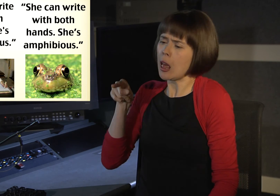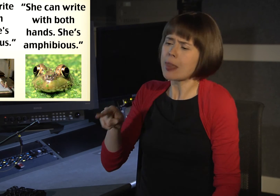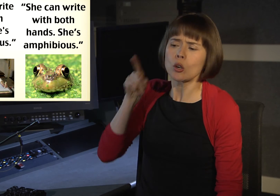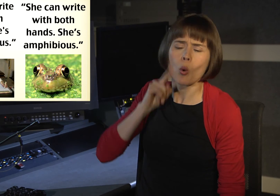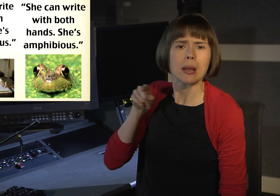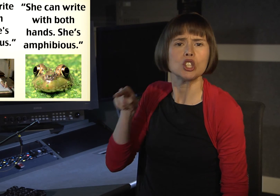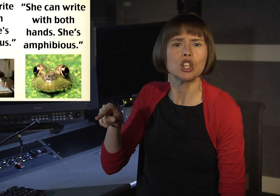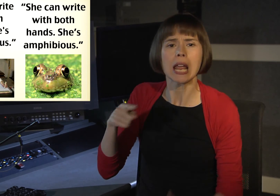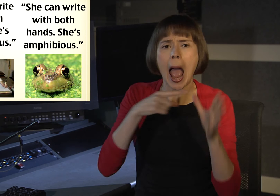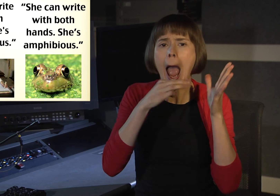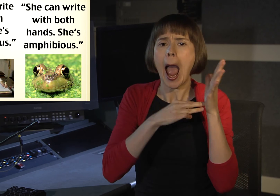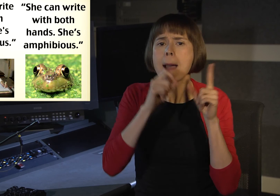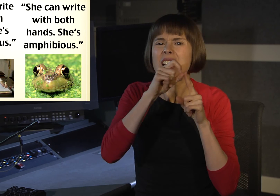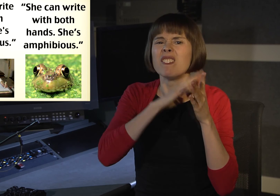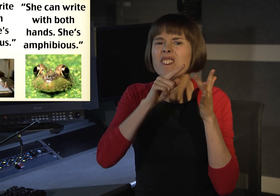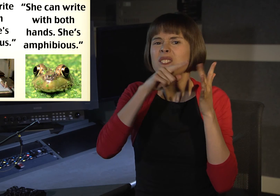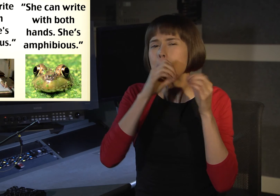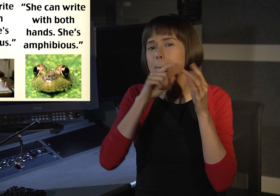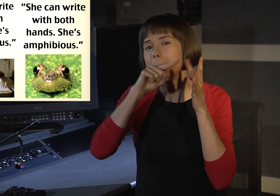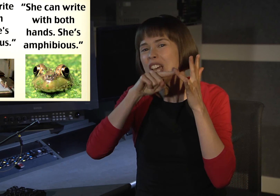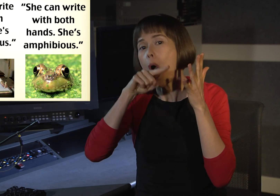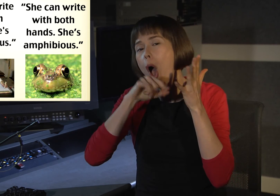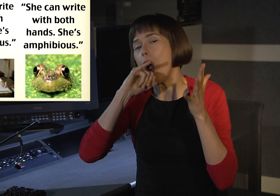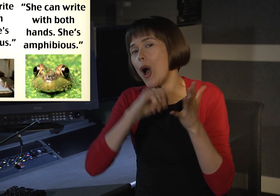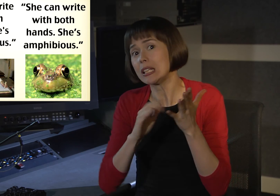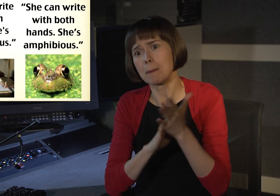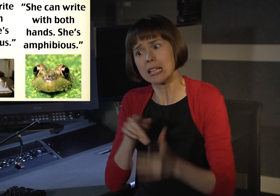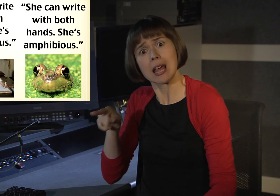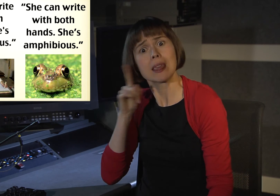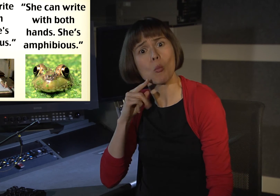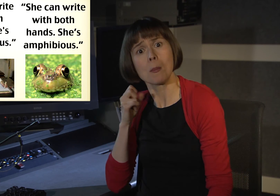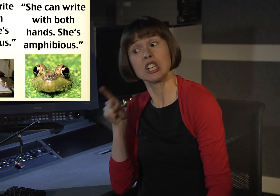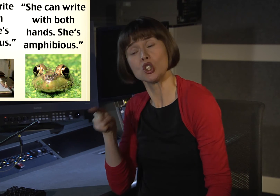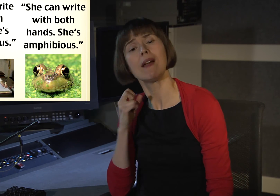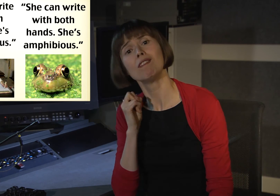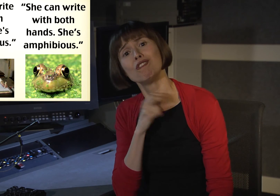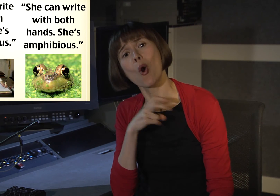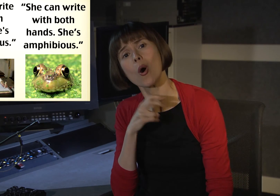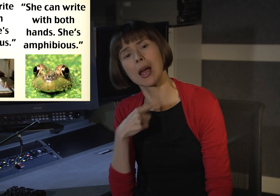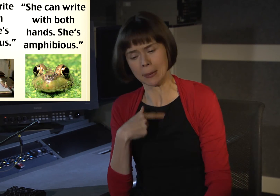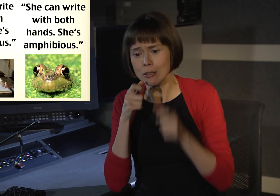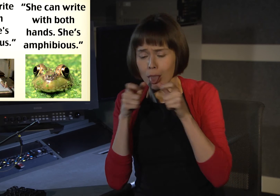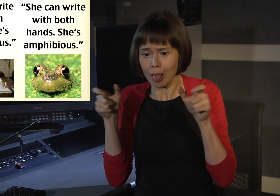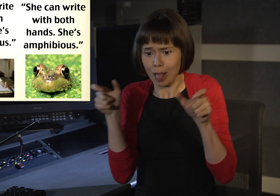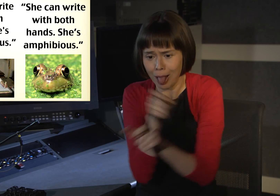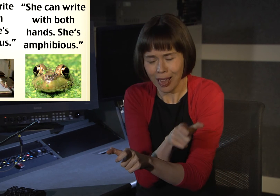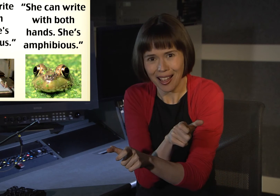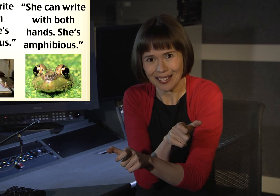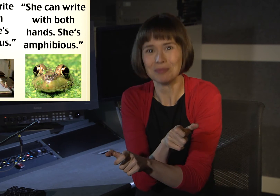to ambidextrous by mistake. So I might say, this lady can write with both hands. She's amphibious, which actually means